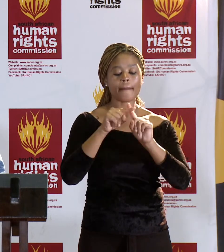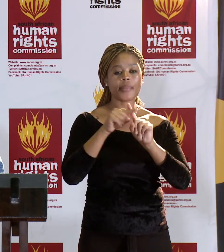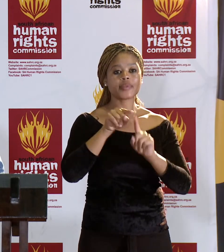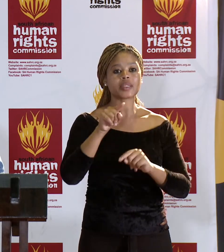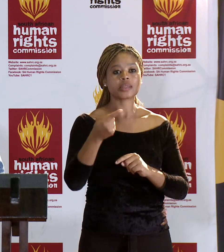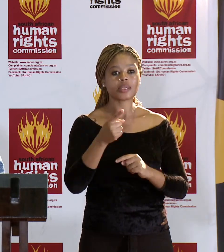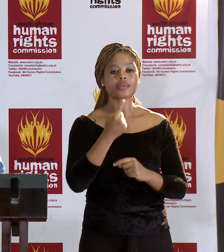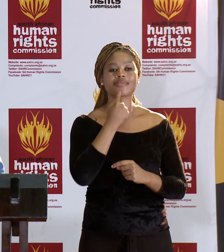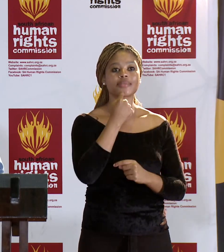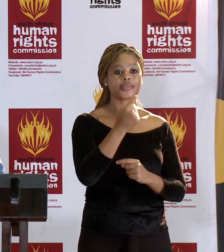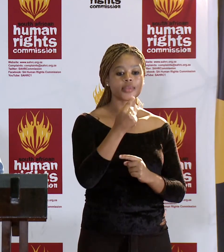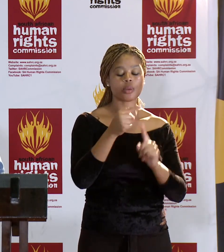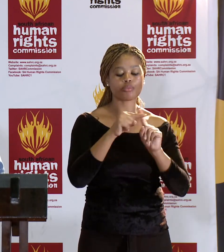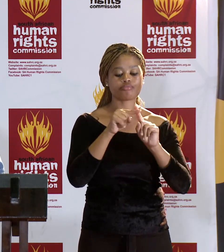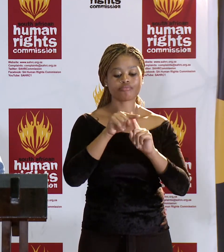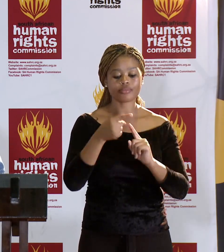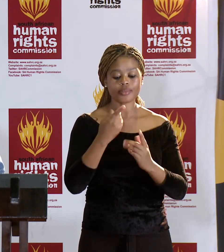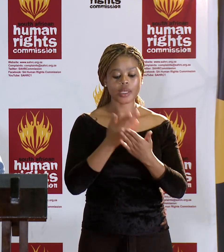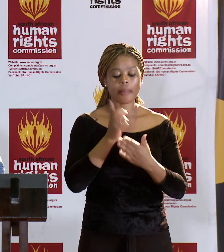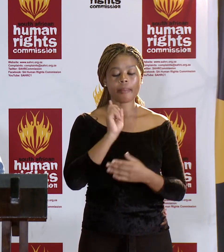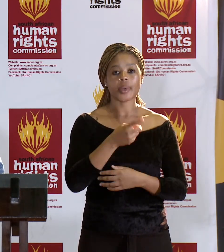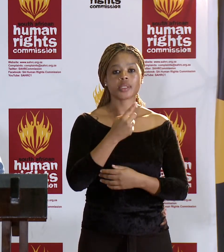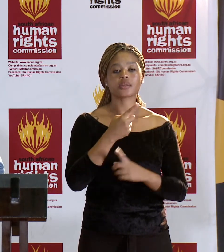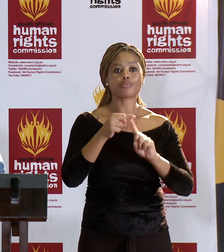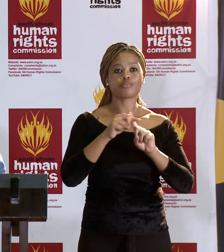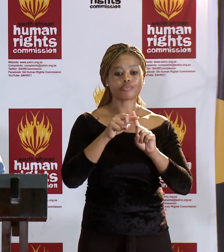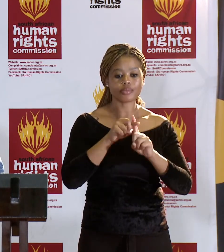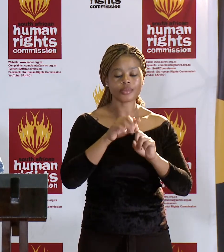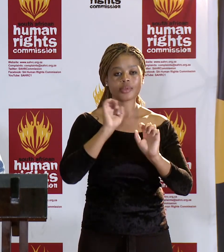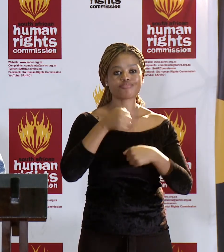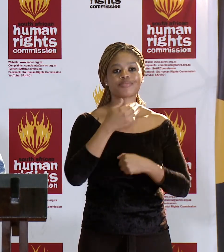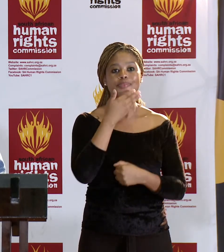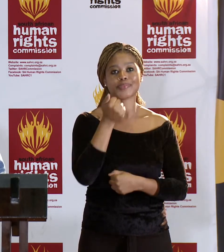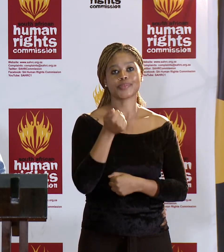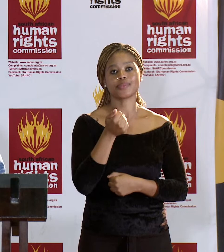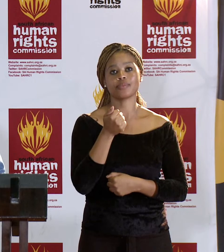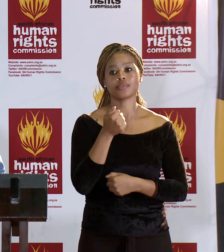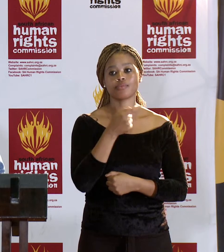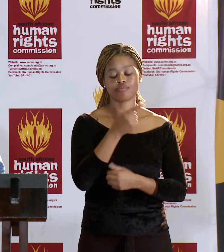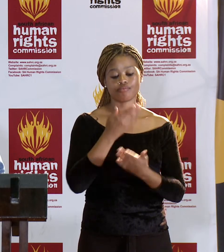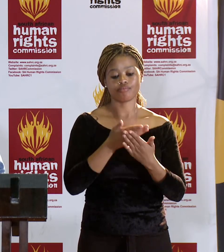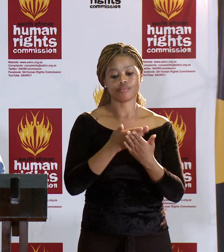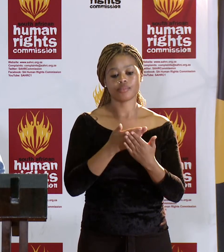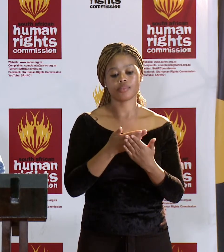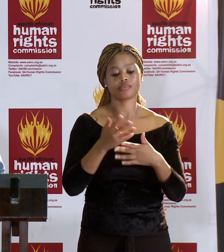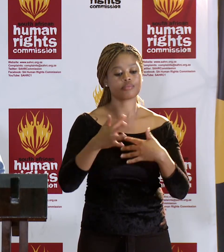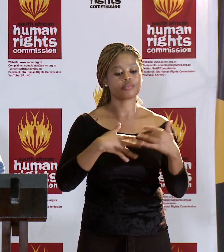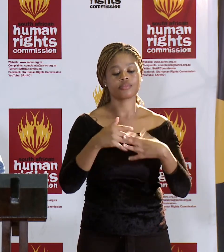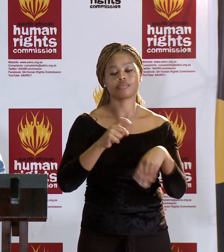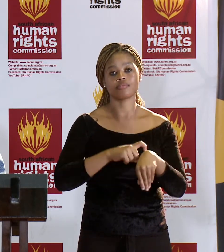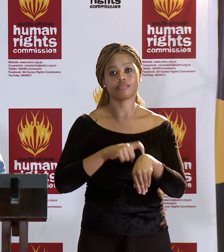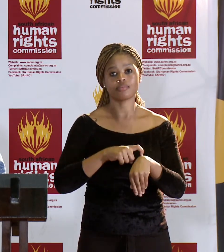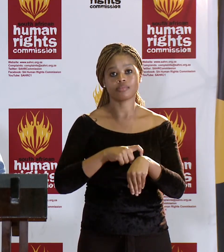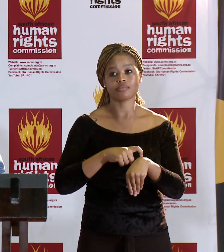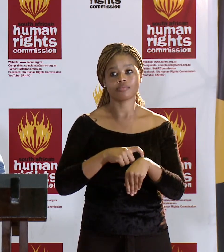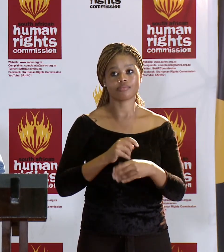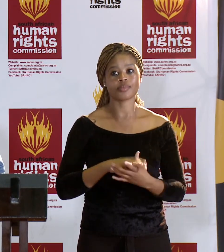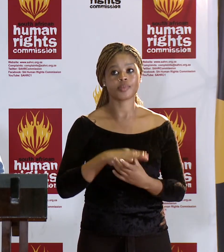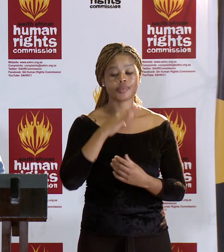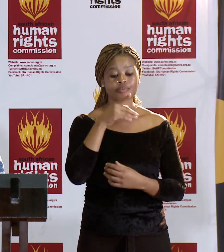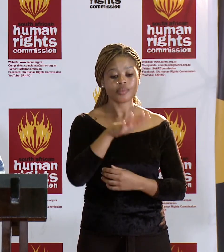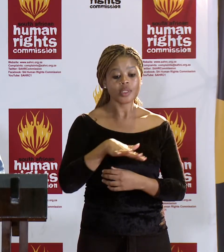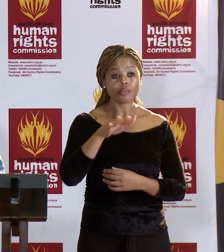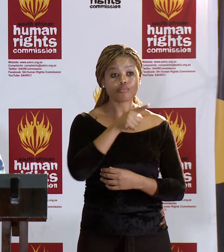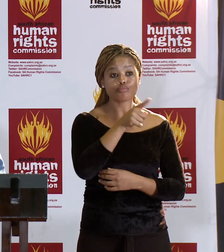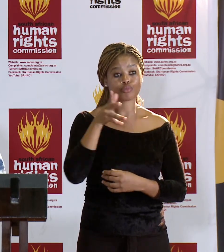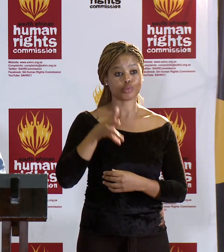say positive things, and to be positive, and to be the best that you can be at all times. Isn't that the place